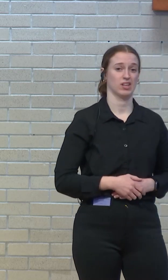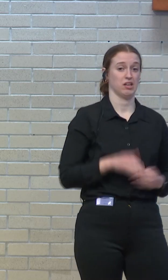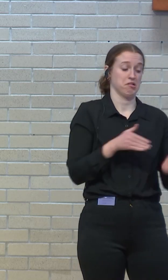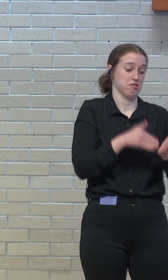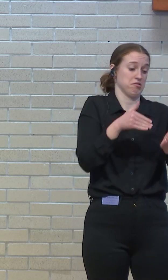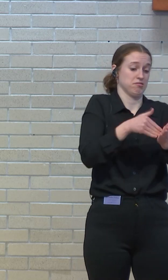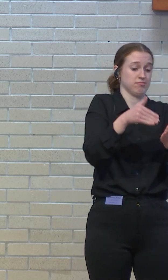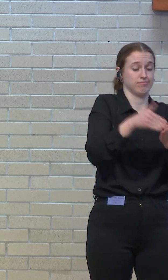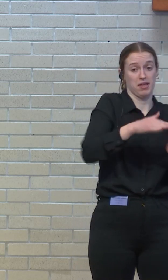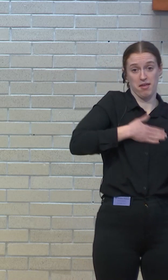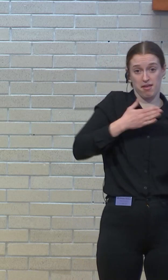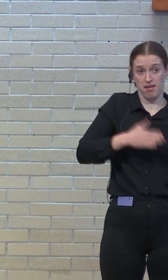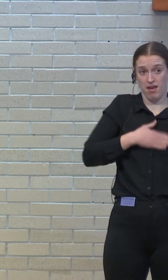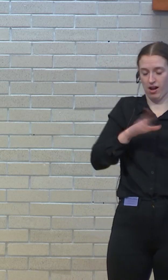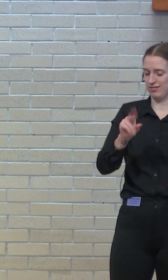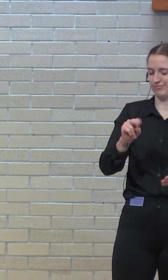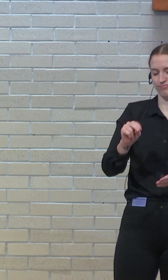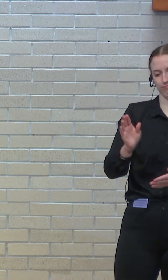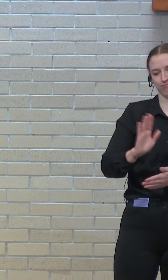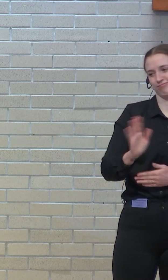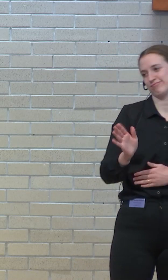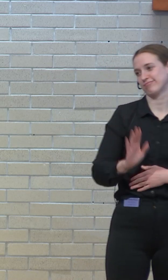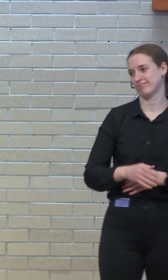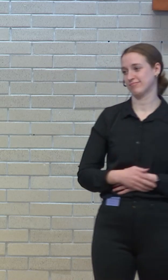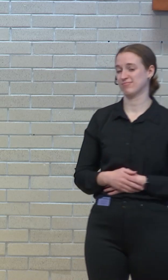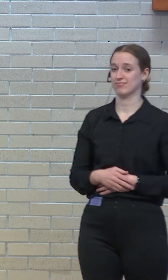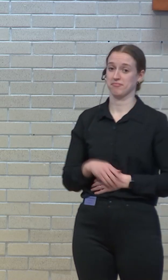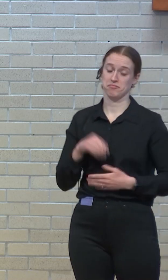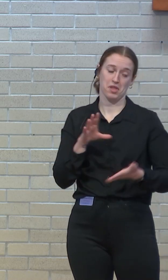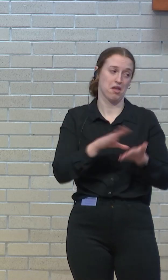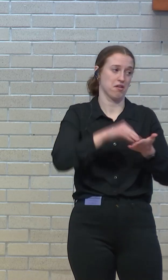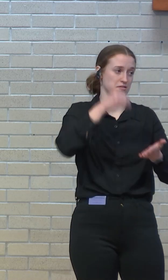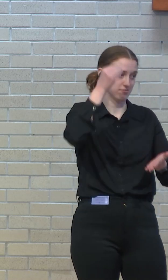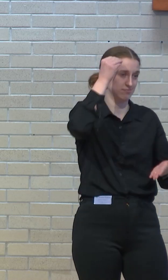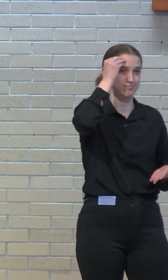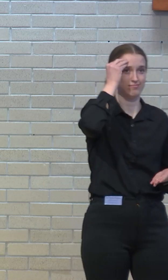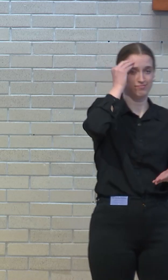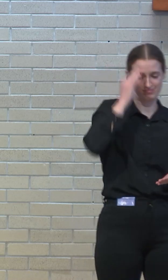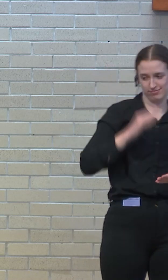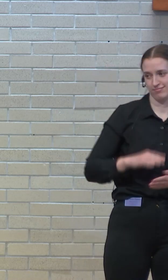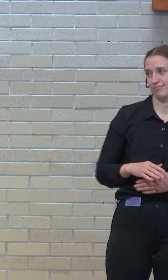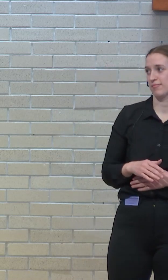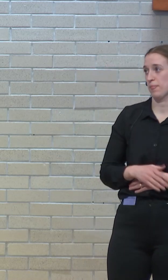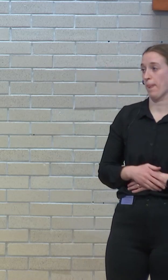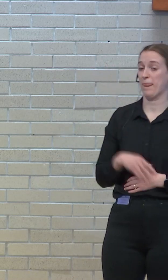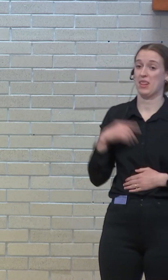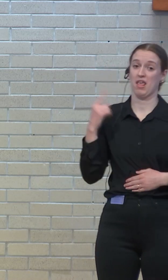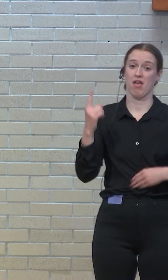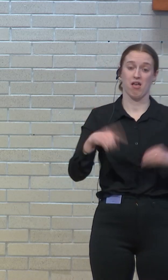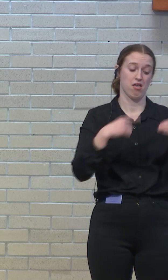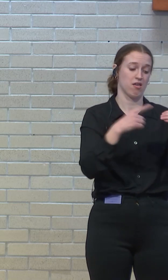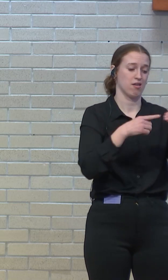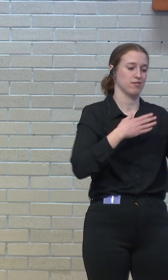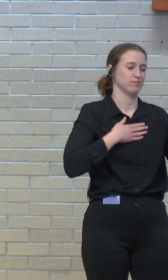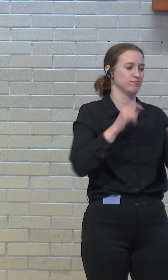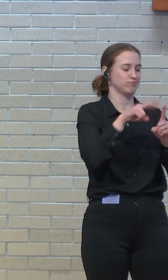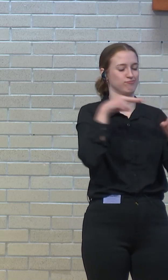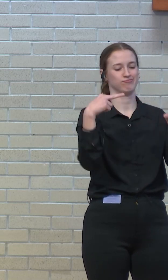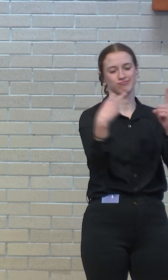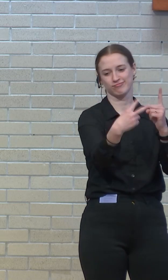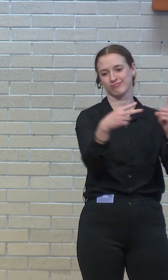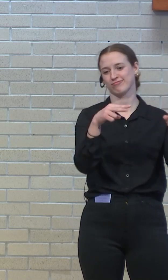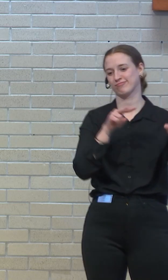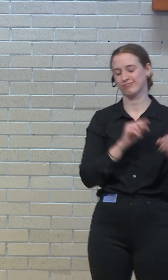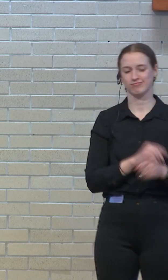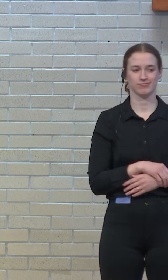million didn't make me happy. And that's when I learned the lesson that it's all about your perception.